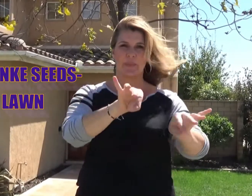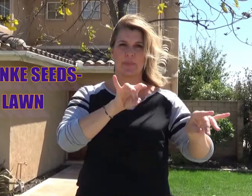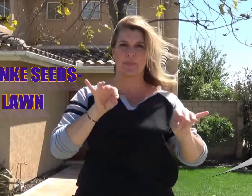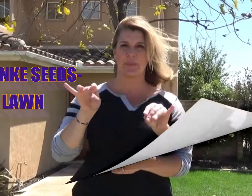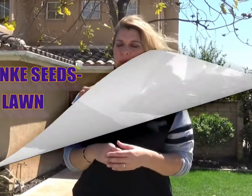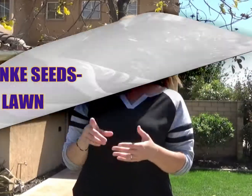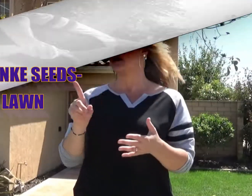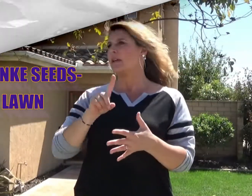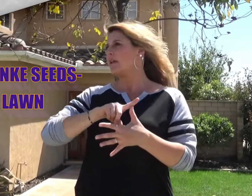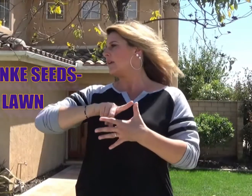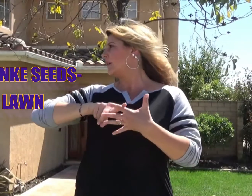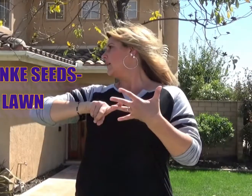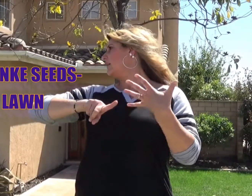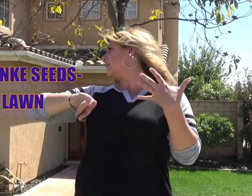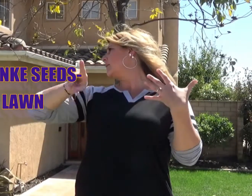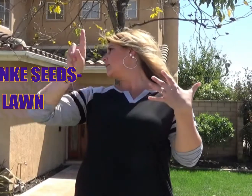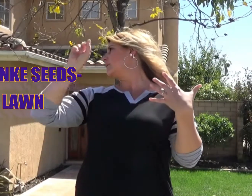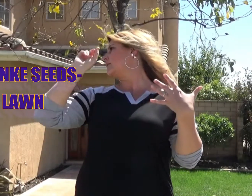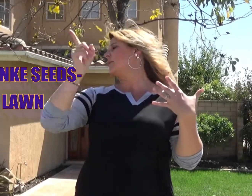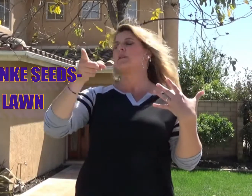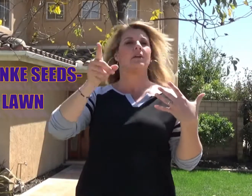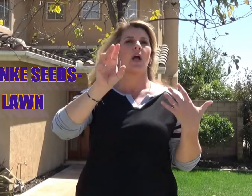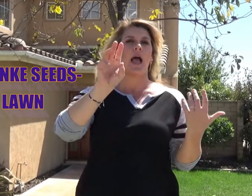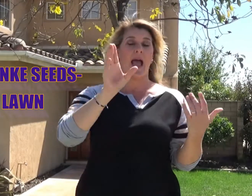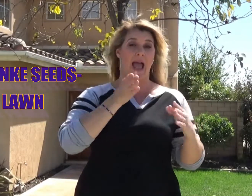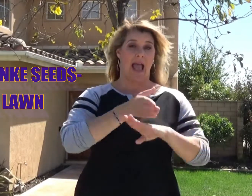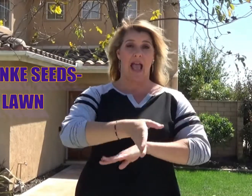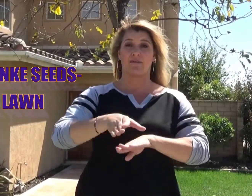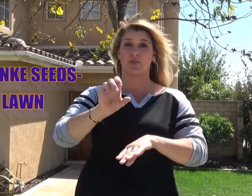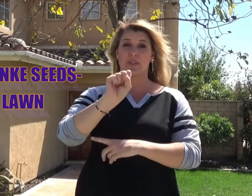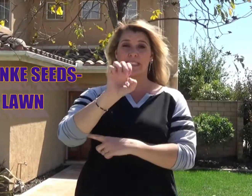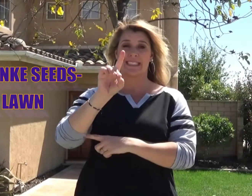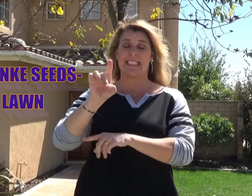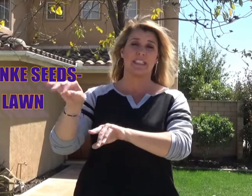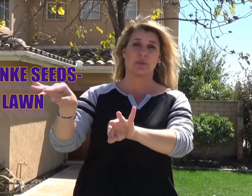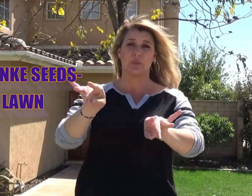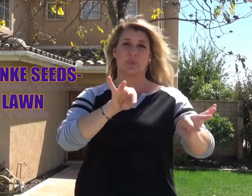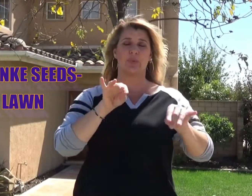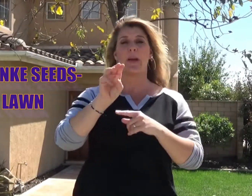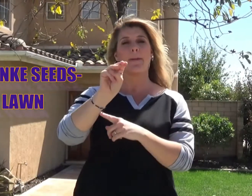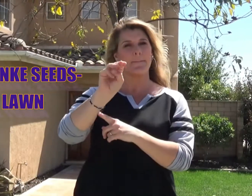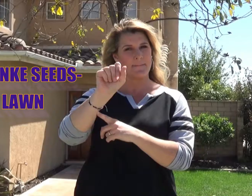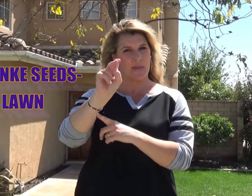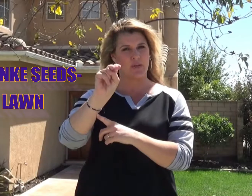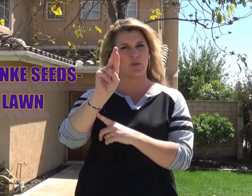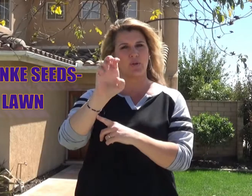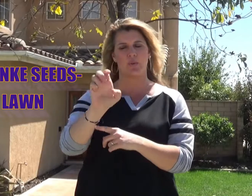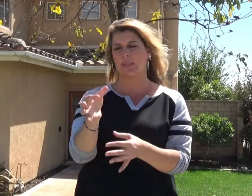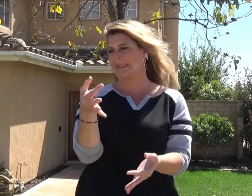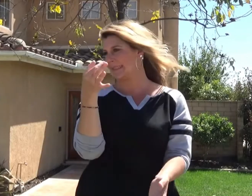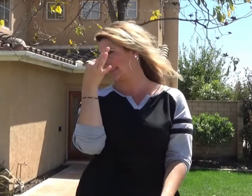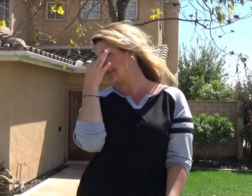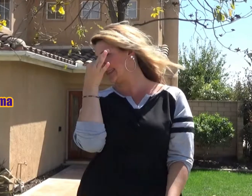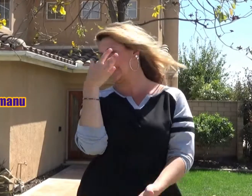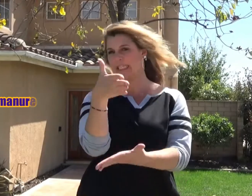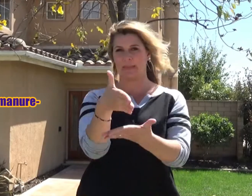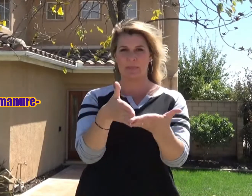in your entire lawn. After you're done with that, you're gonna put your manure on your lawn. The stinky part, yes, I